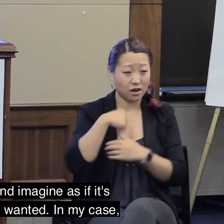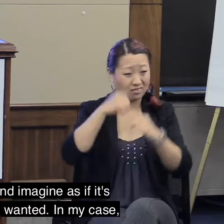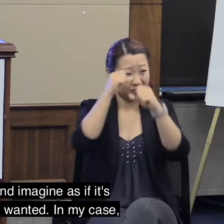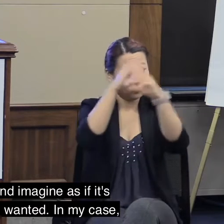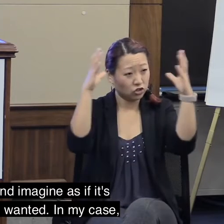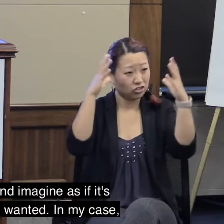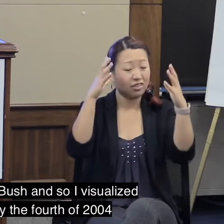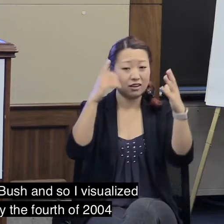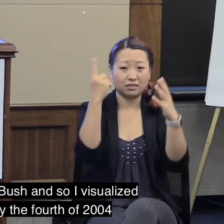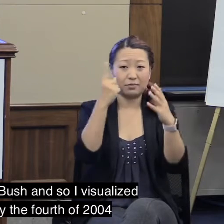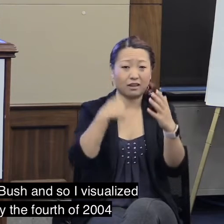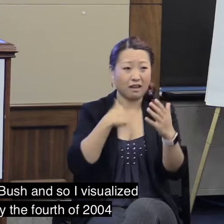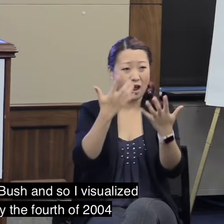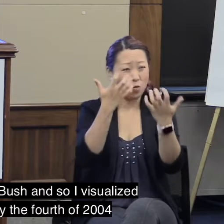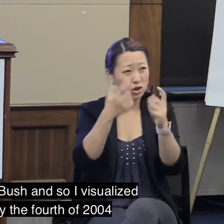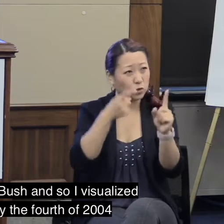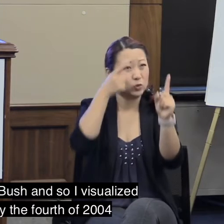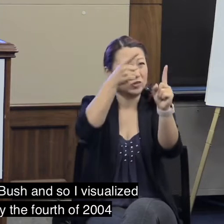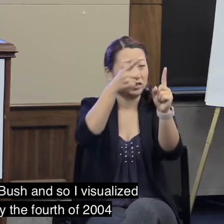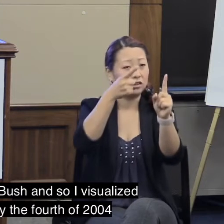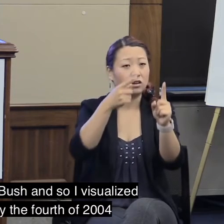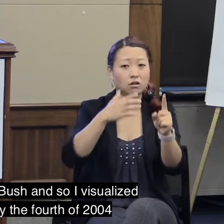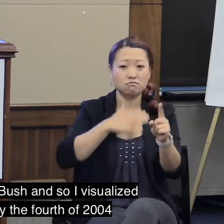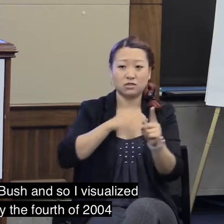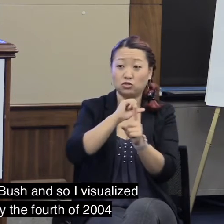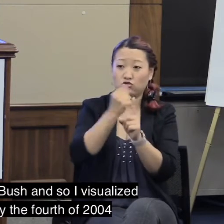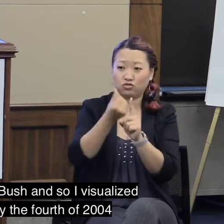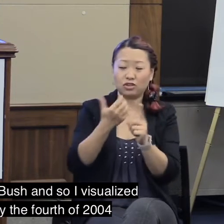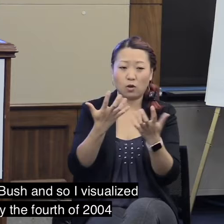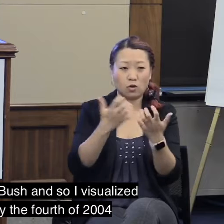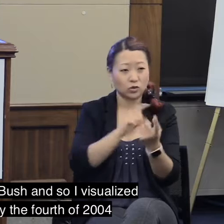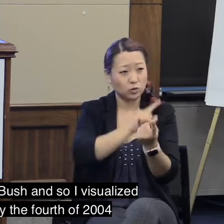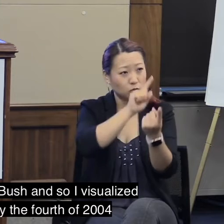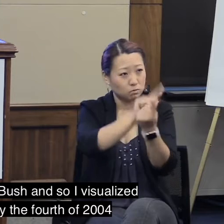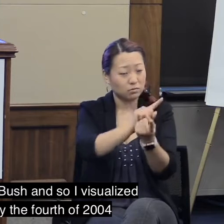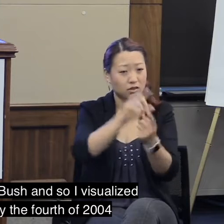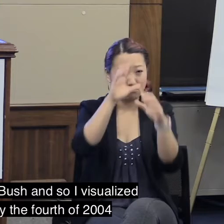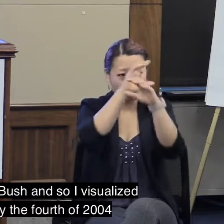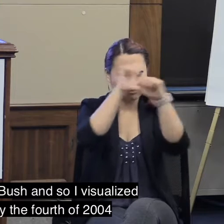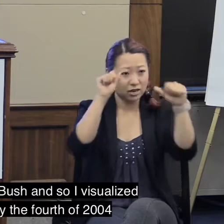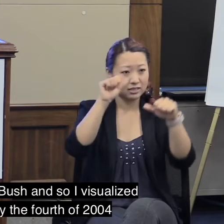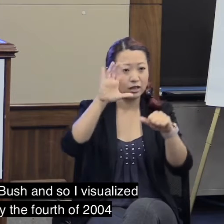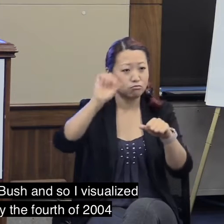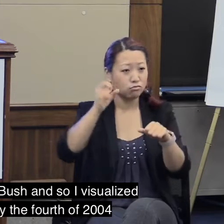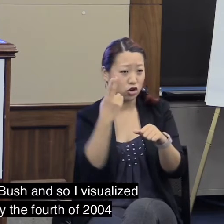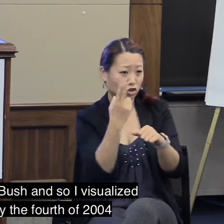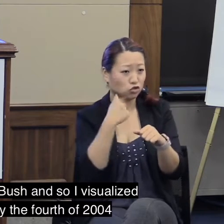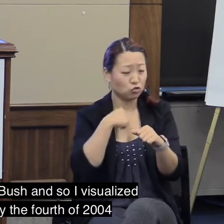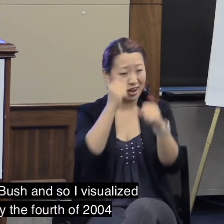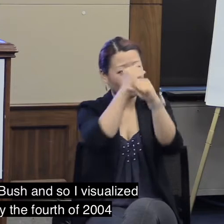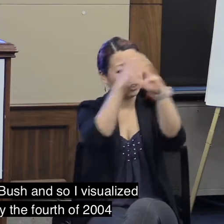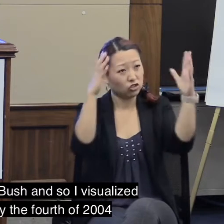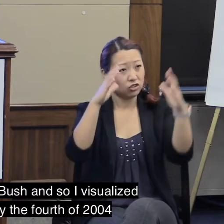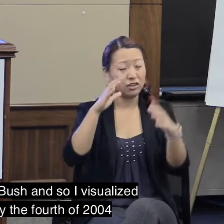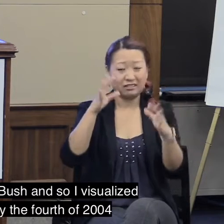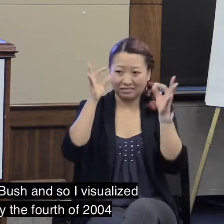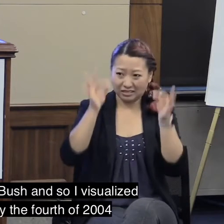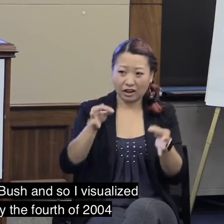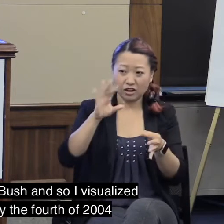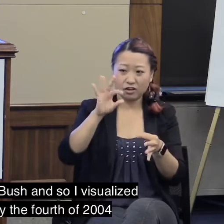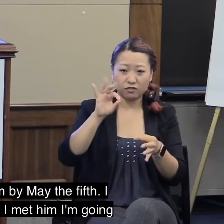And in my case, I wanted to meet President Bush. And so I visualized it, and I decided on February the 4th